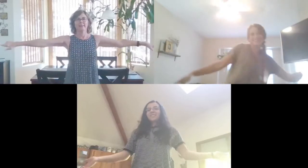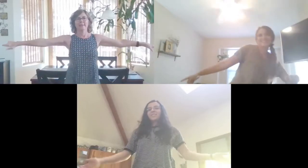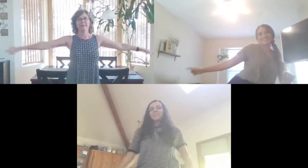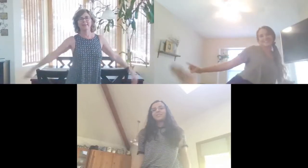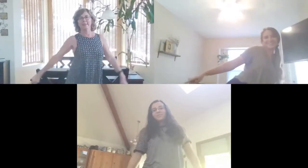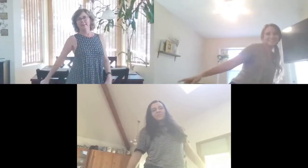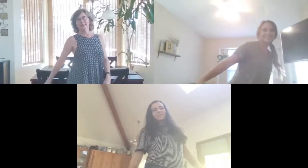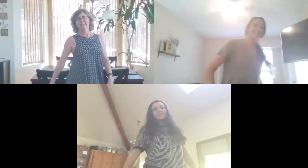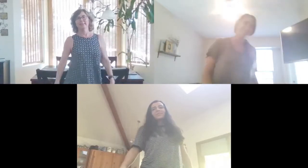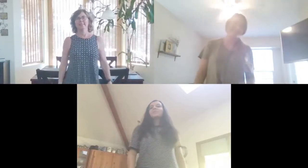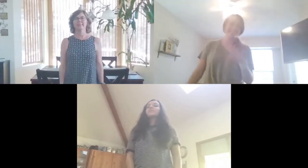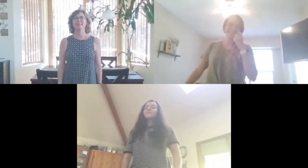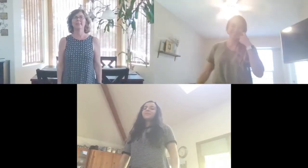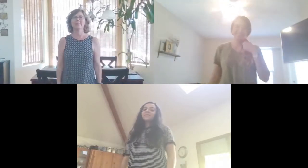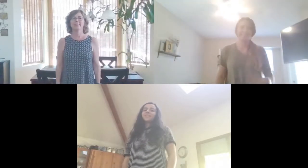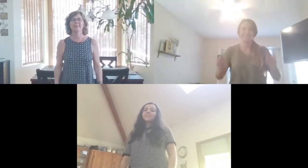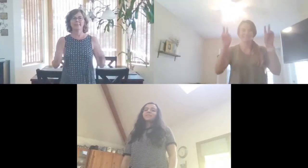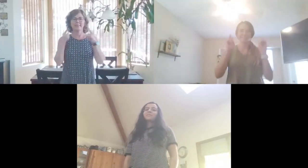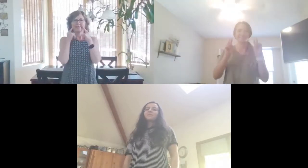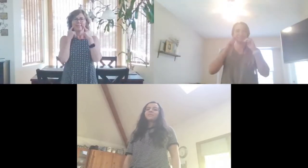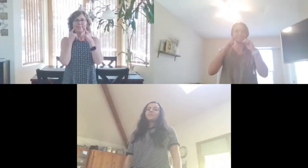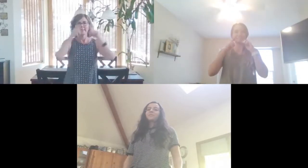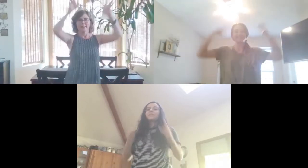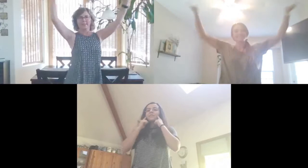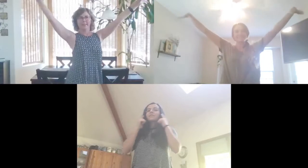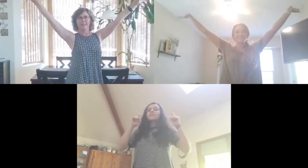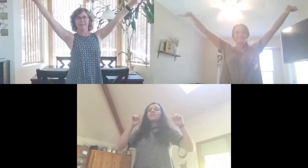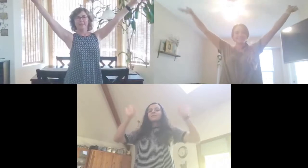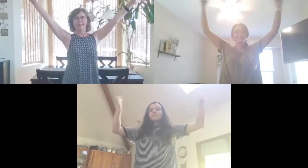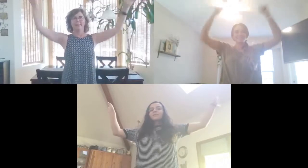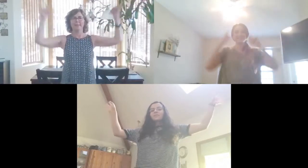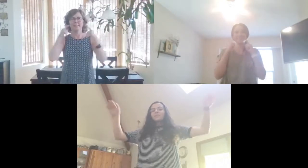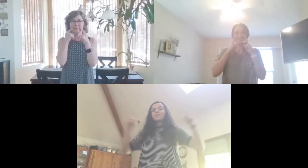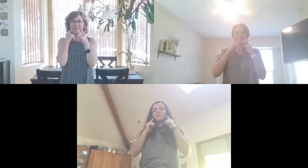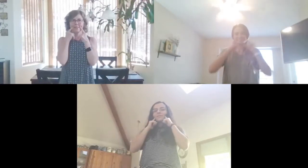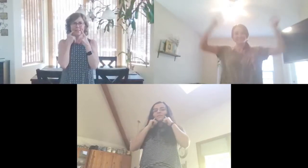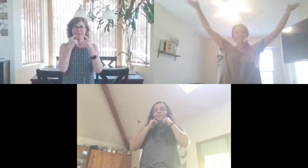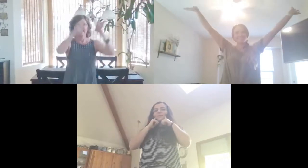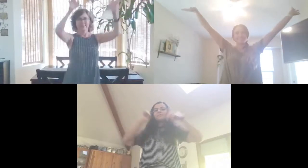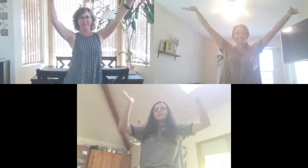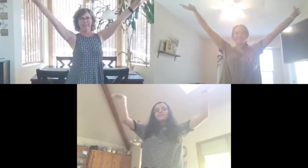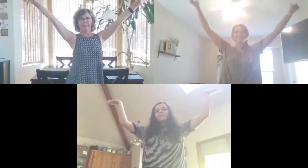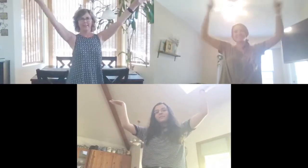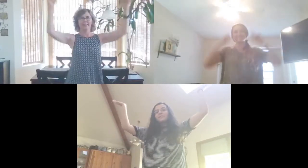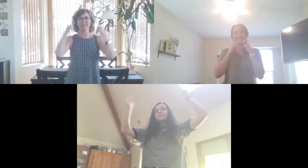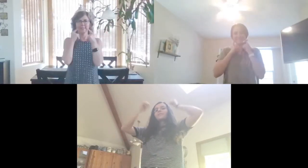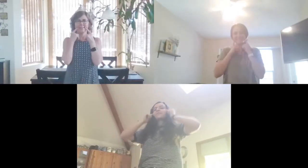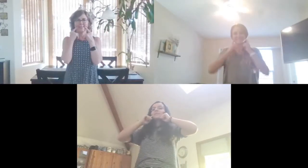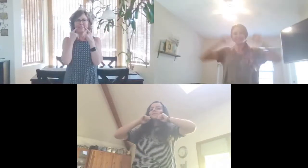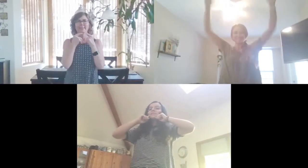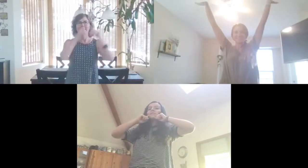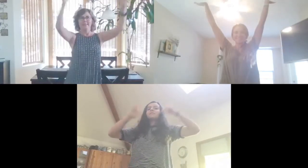in my soul. I've got joy like a fountain, I've got joy like a fountain, I've got